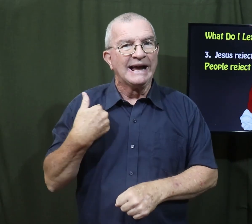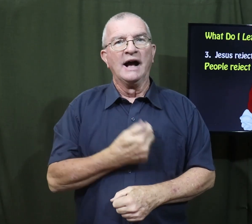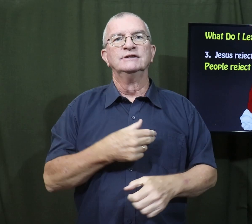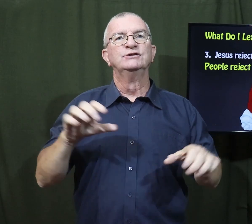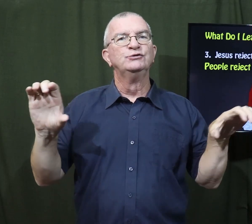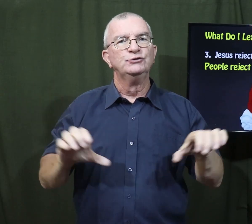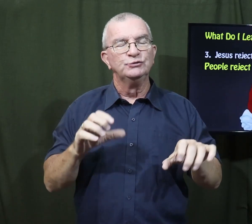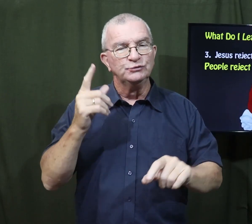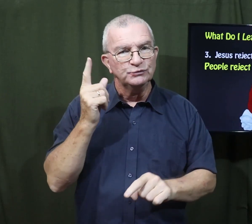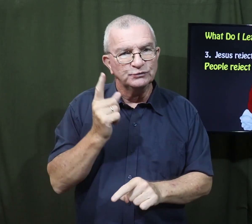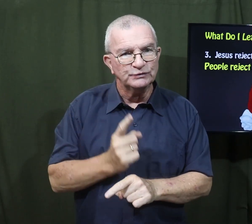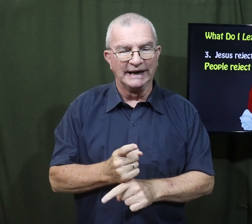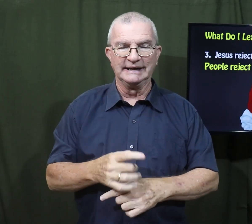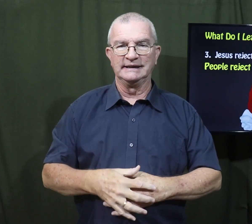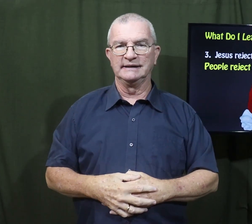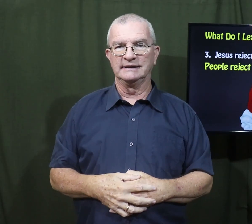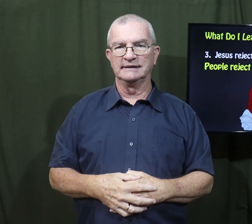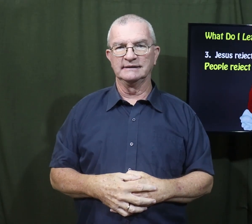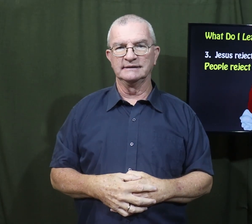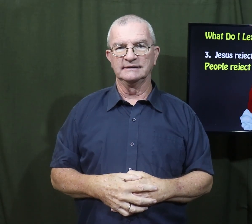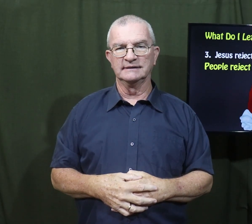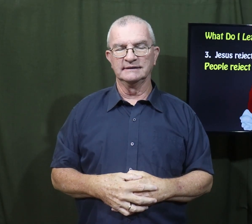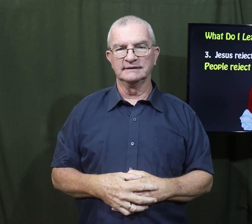to make us do right.